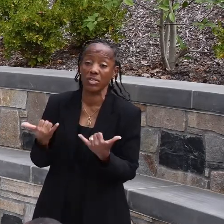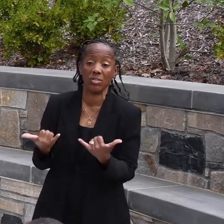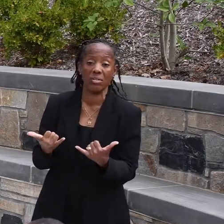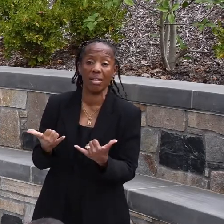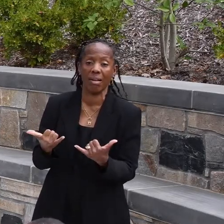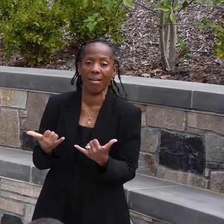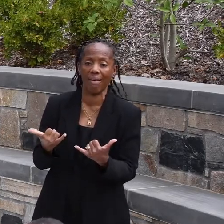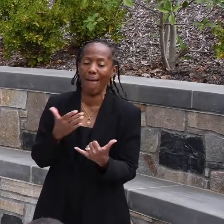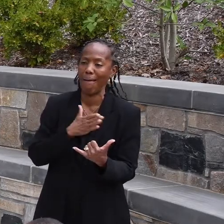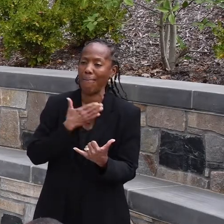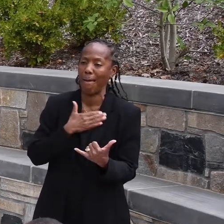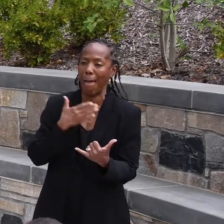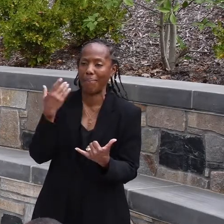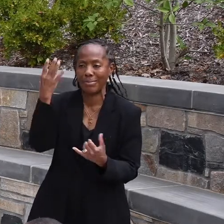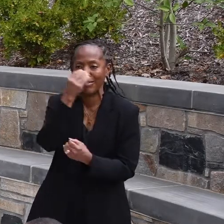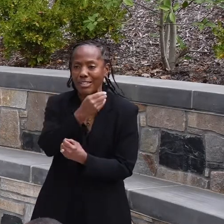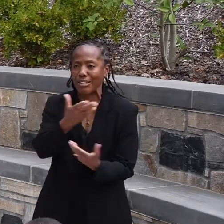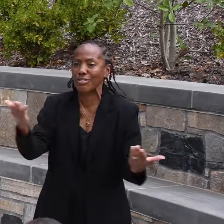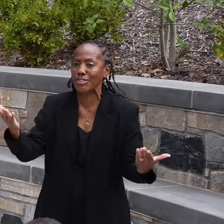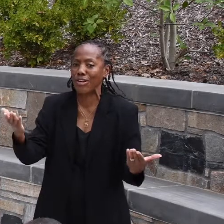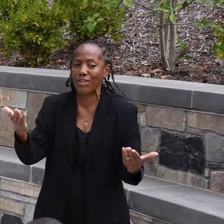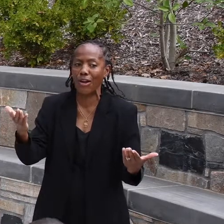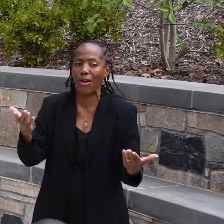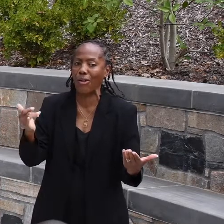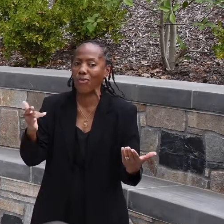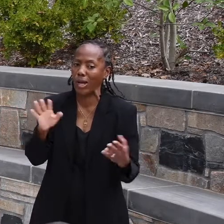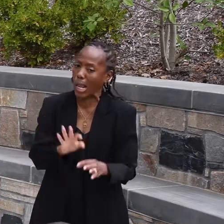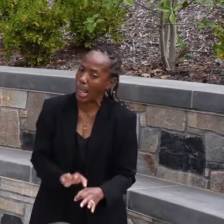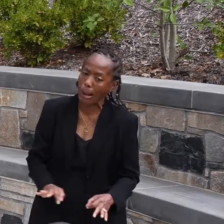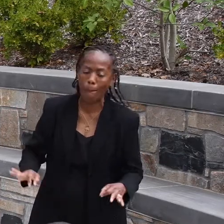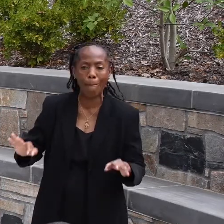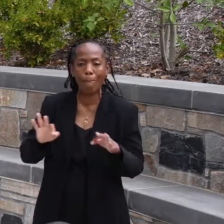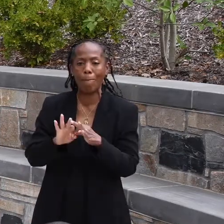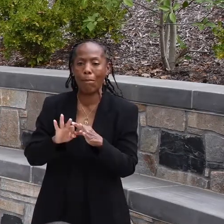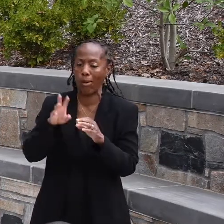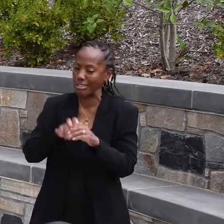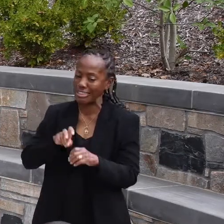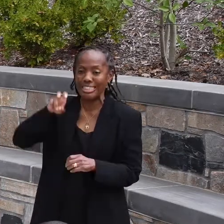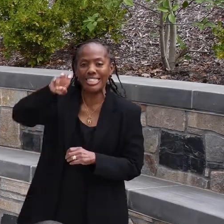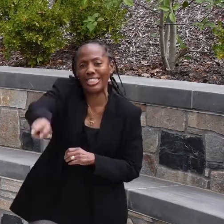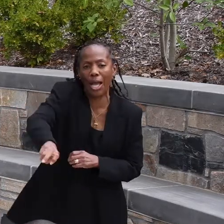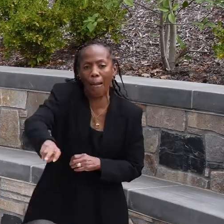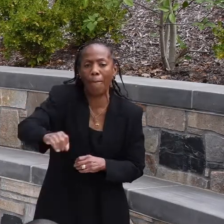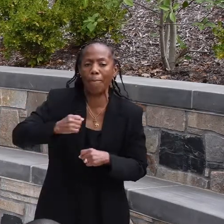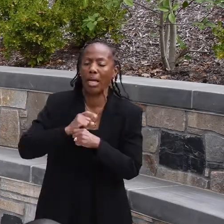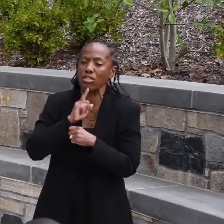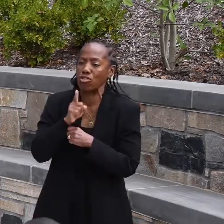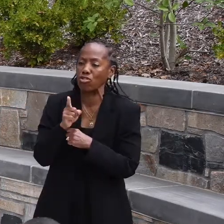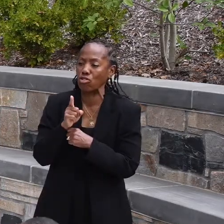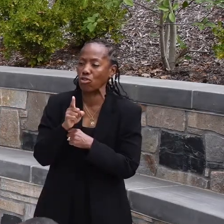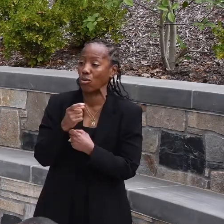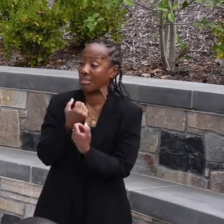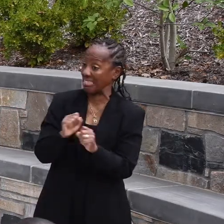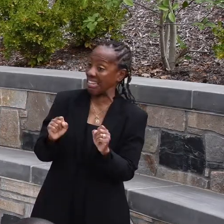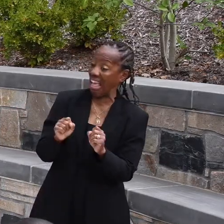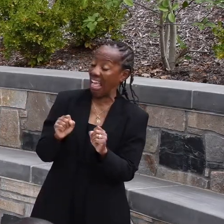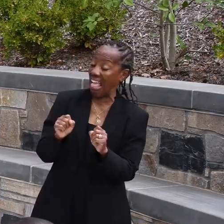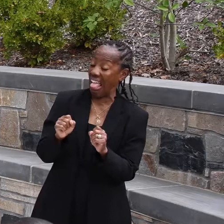Today, I'm pleased to share that we're taking an important giant leap to ensure